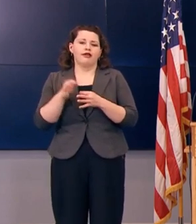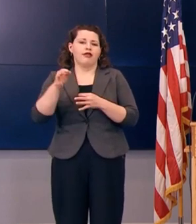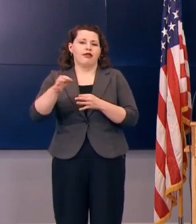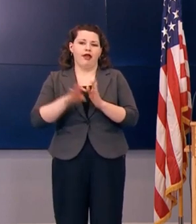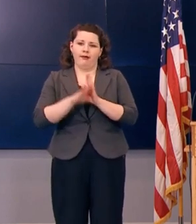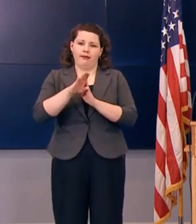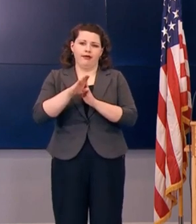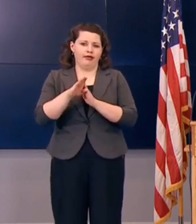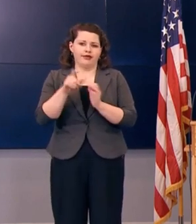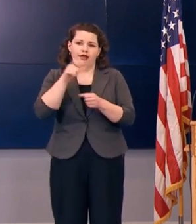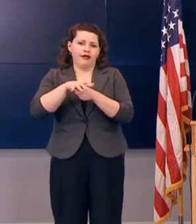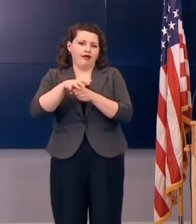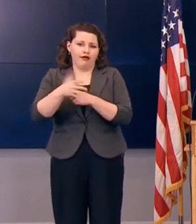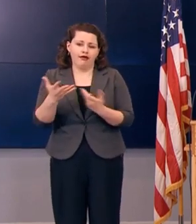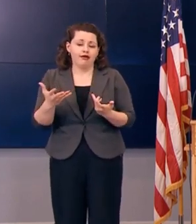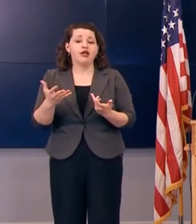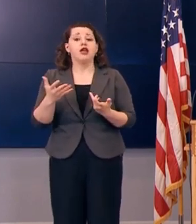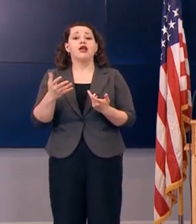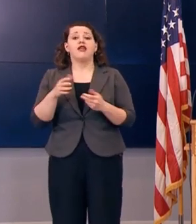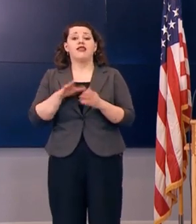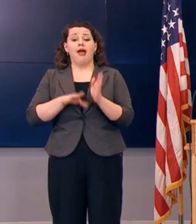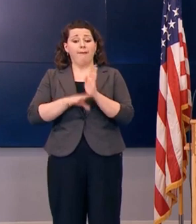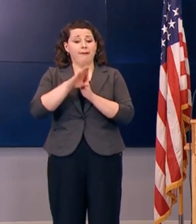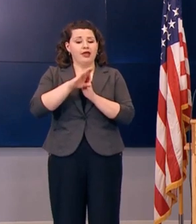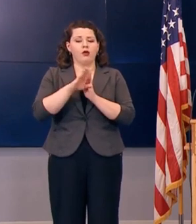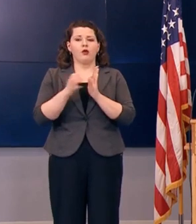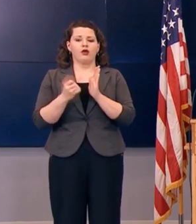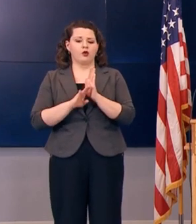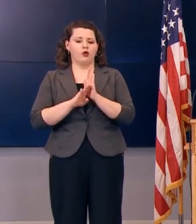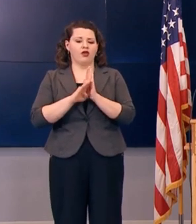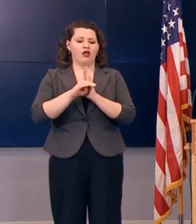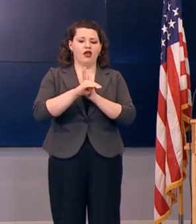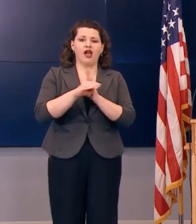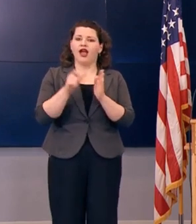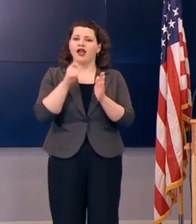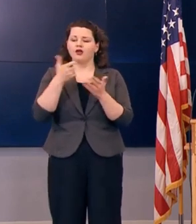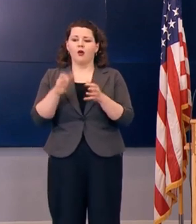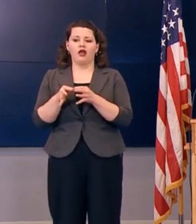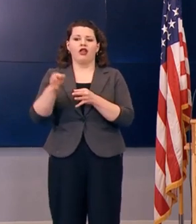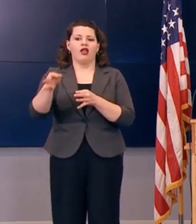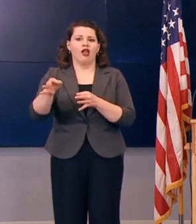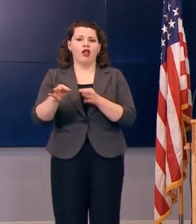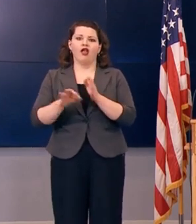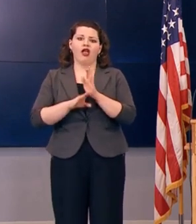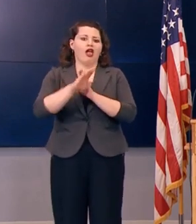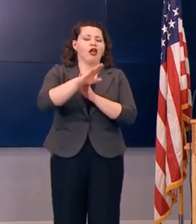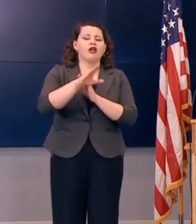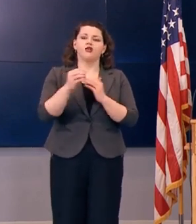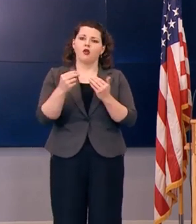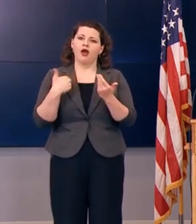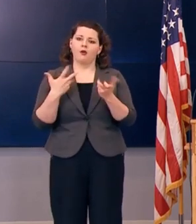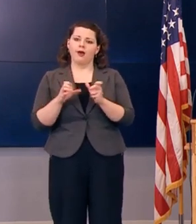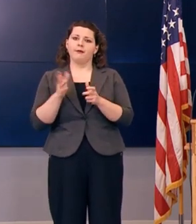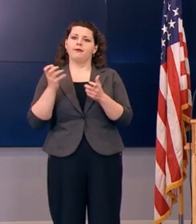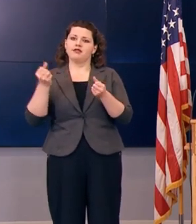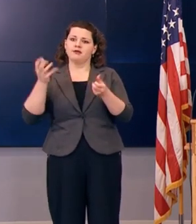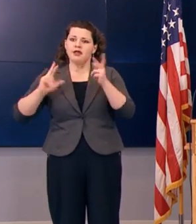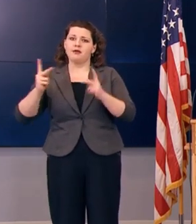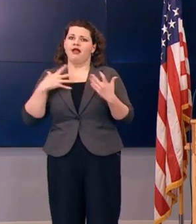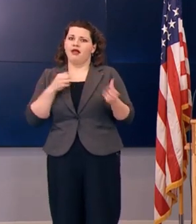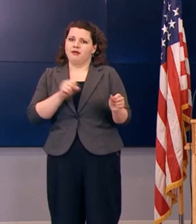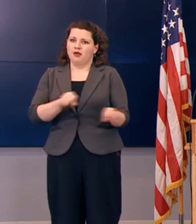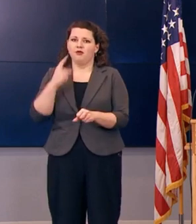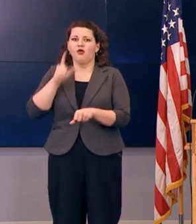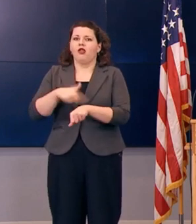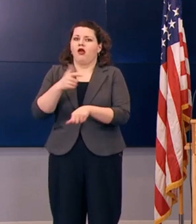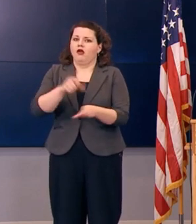And what we're trying to do is flatten that peak. It's not that I want to push it out, it's that I want to keep as many people as healthy as possible for